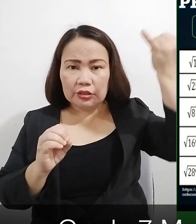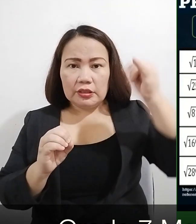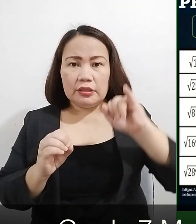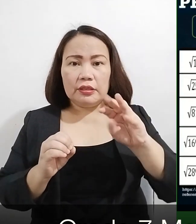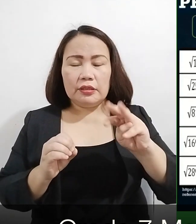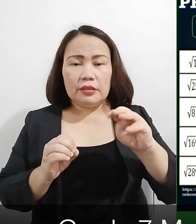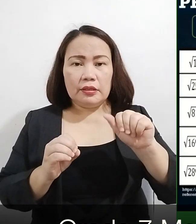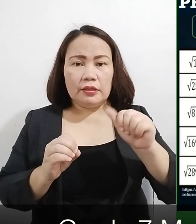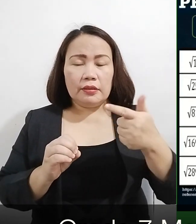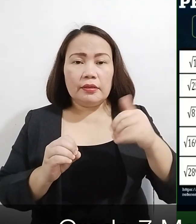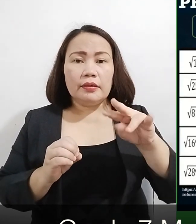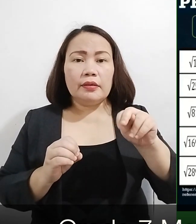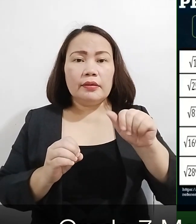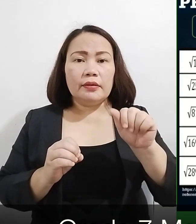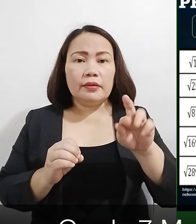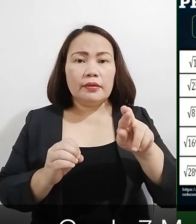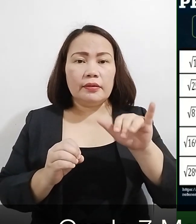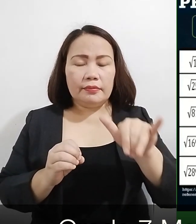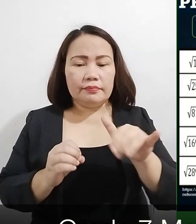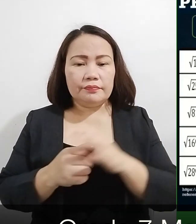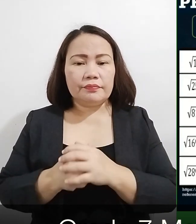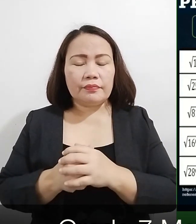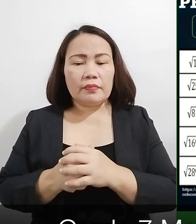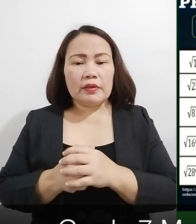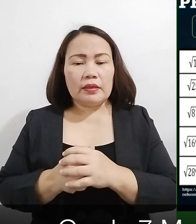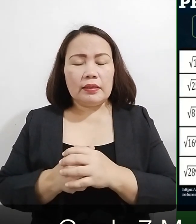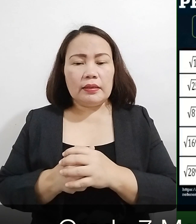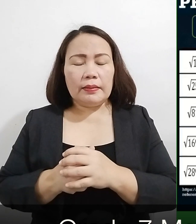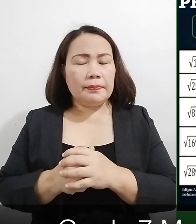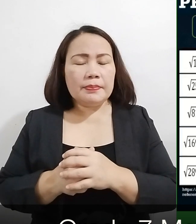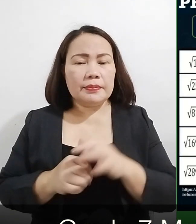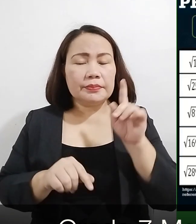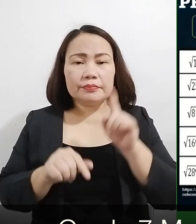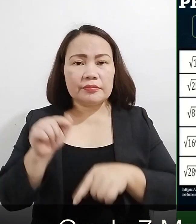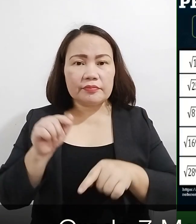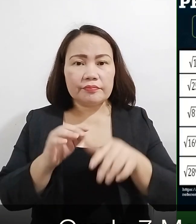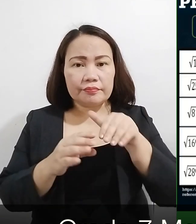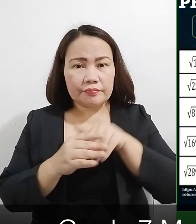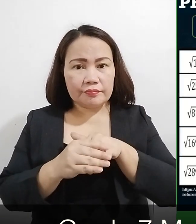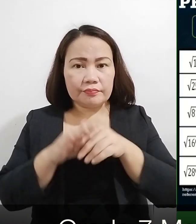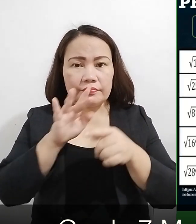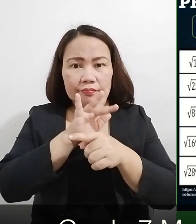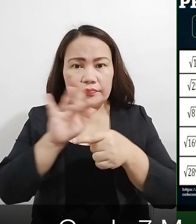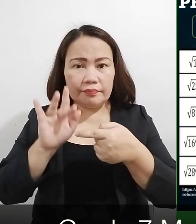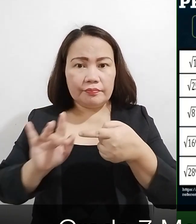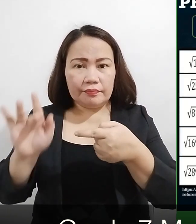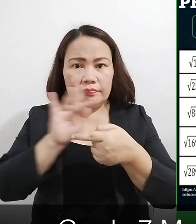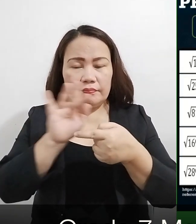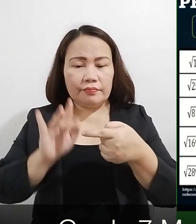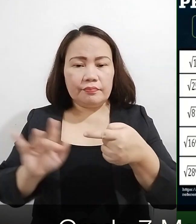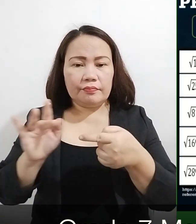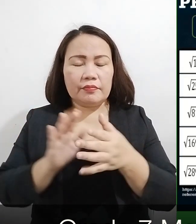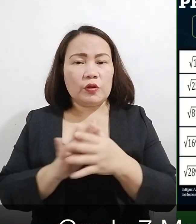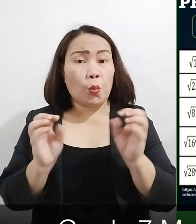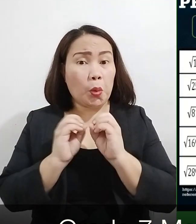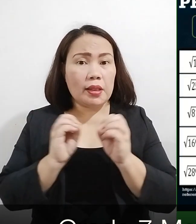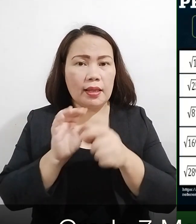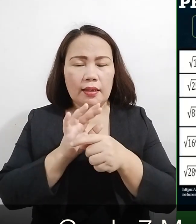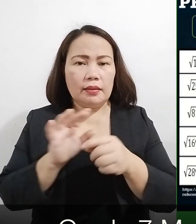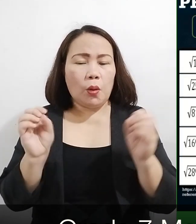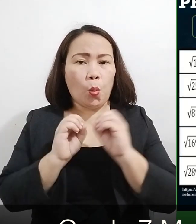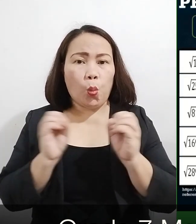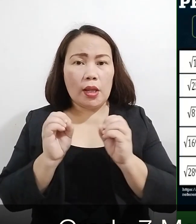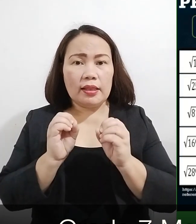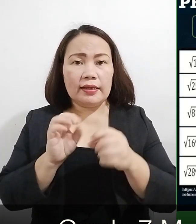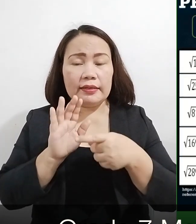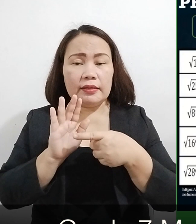na yung negative, meron tayong, na yung negative rather, nasa loob ng square root natin. Kasi we do not have